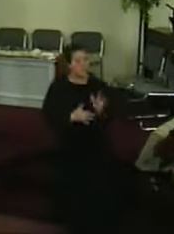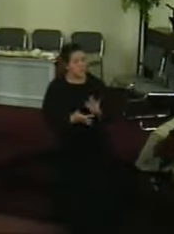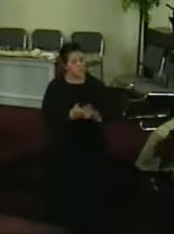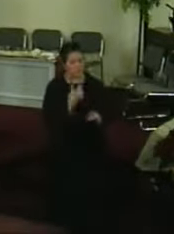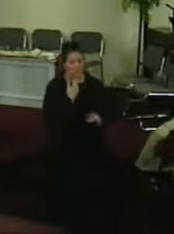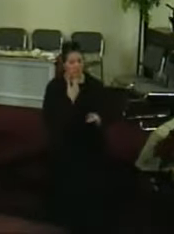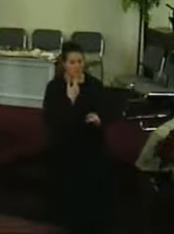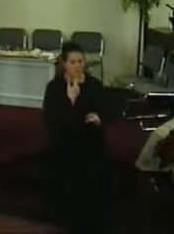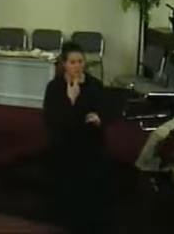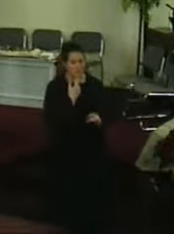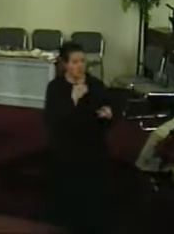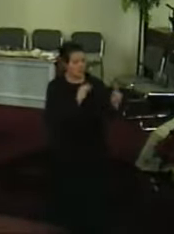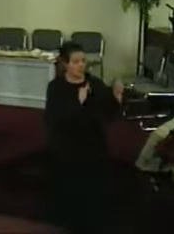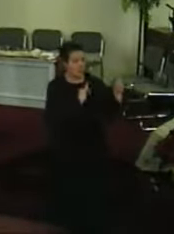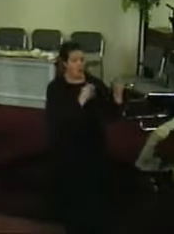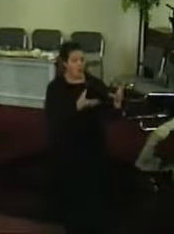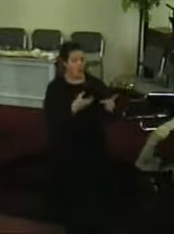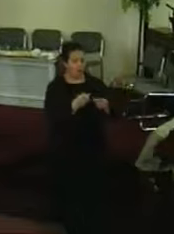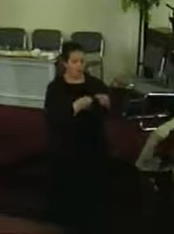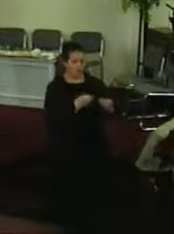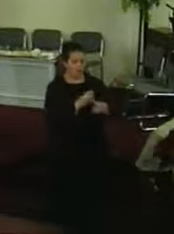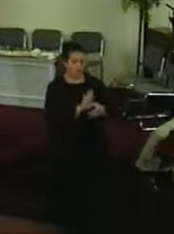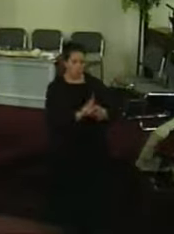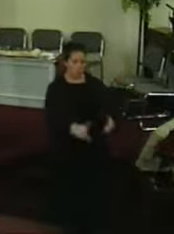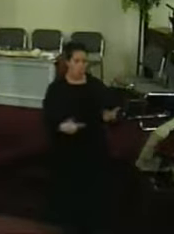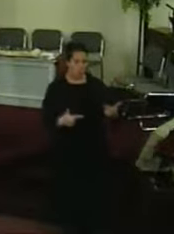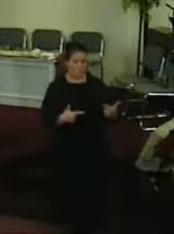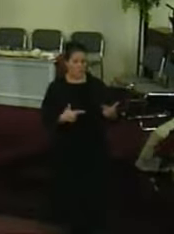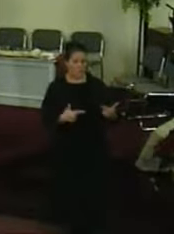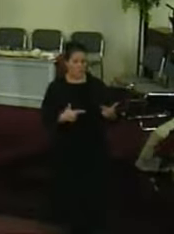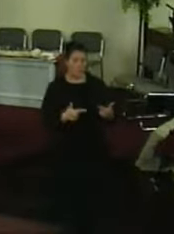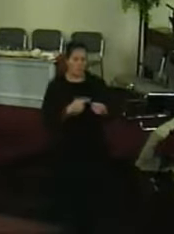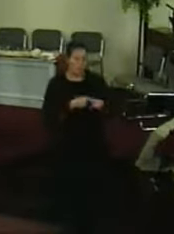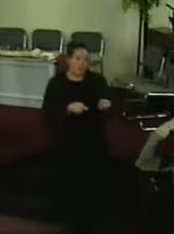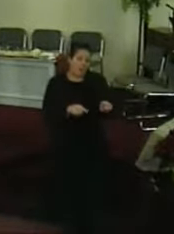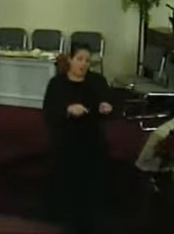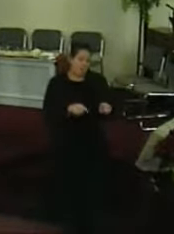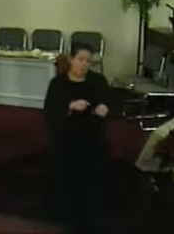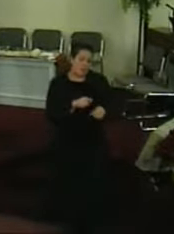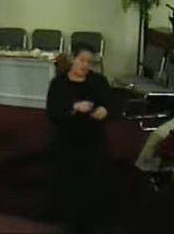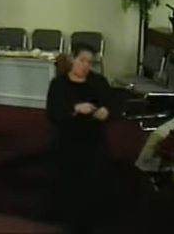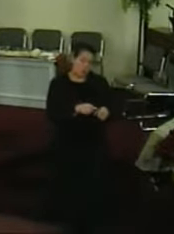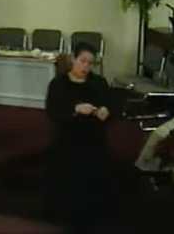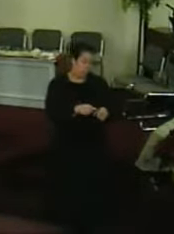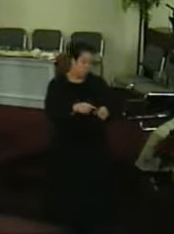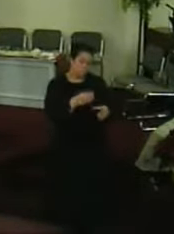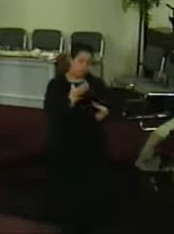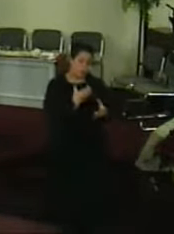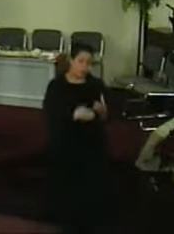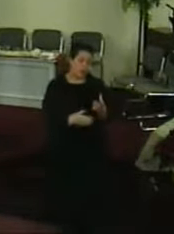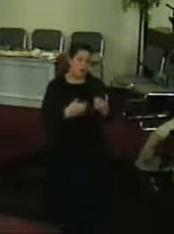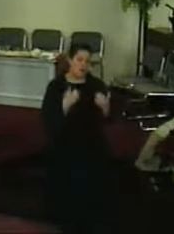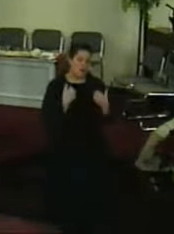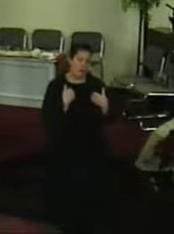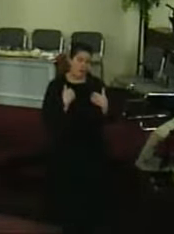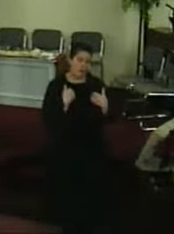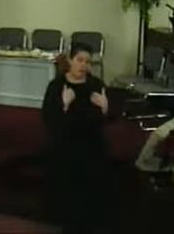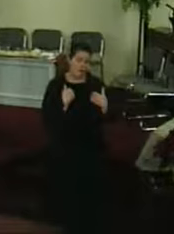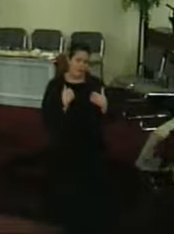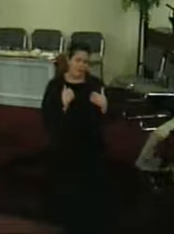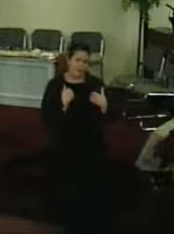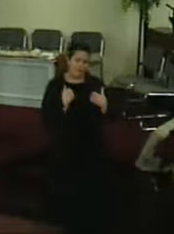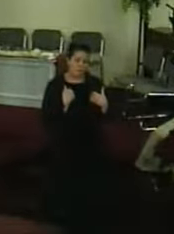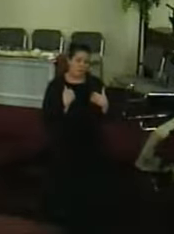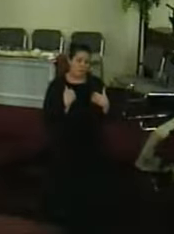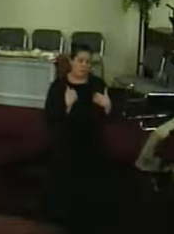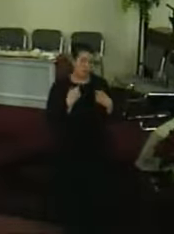of your life. But when you insist on having that kind of a view, when you're going to keep your eyes on the problem, then